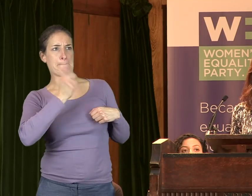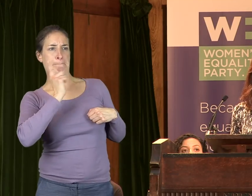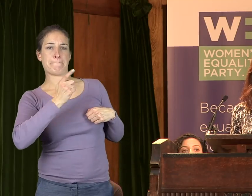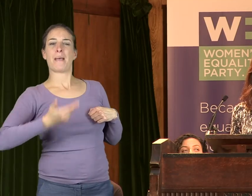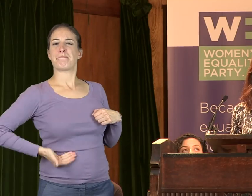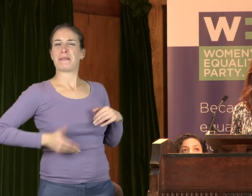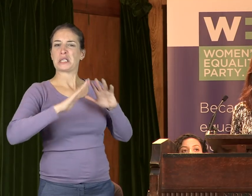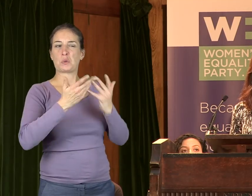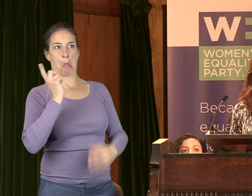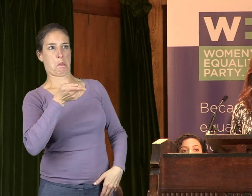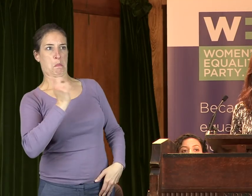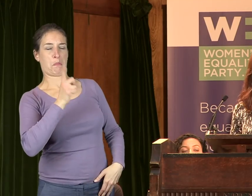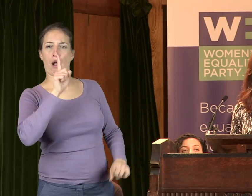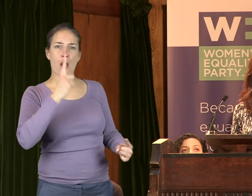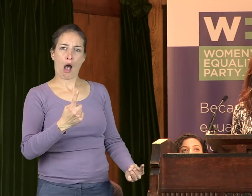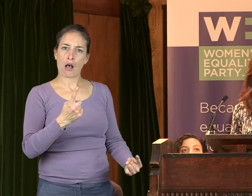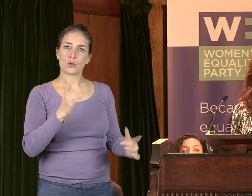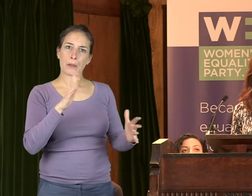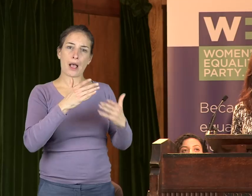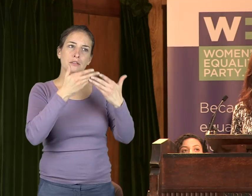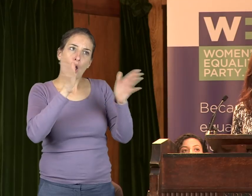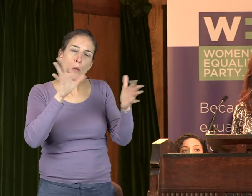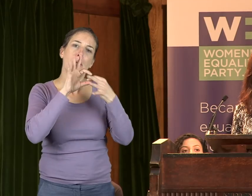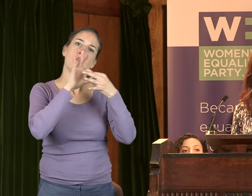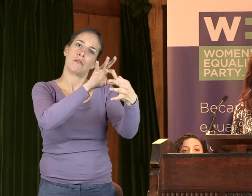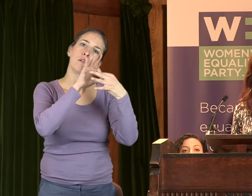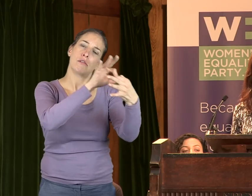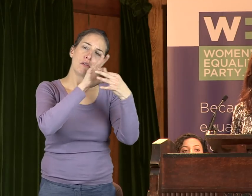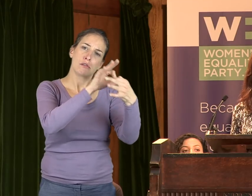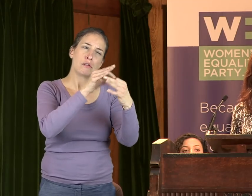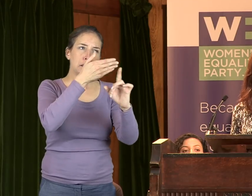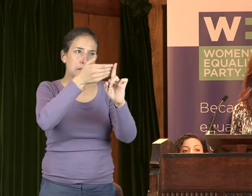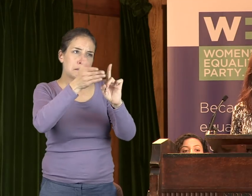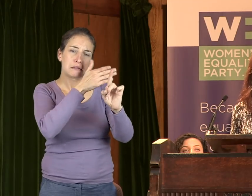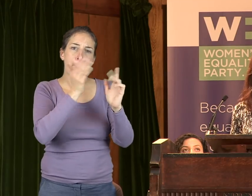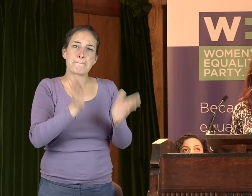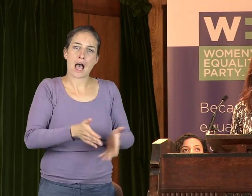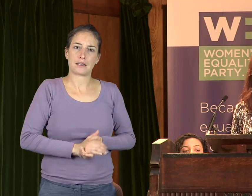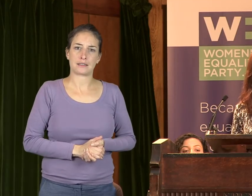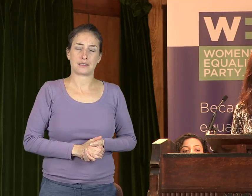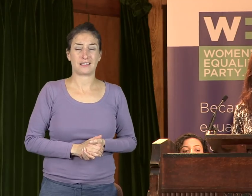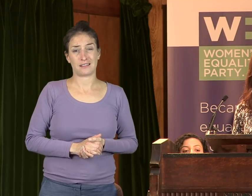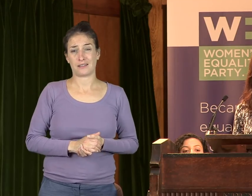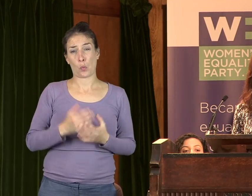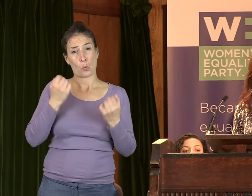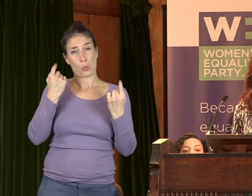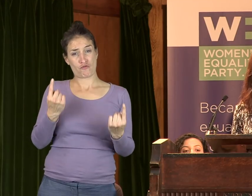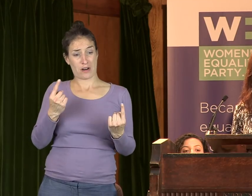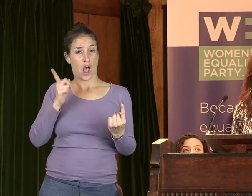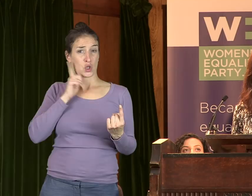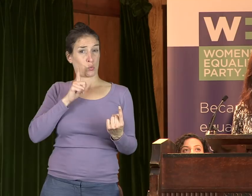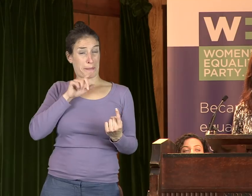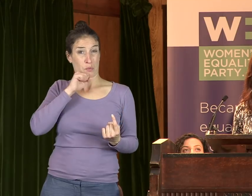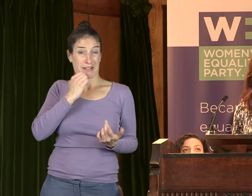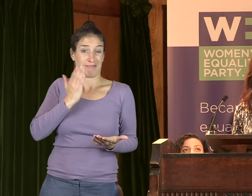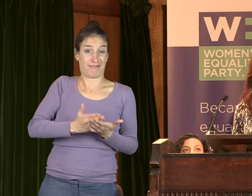from the sidelines. And we're keenly aware that women are more likely to do low-paid work, more likely to suffer